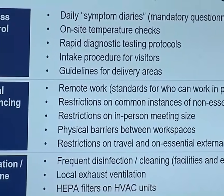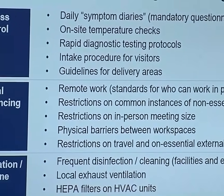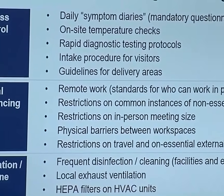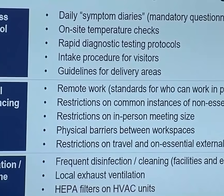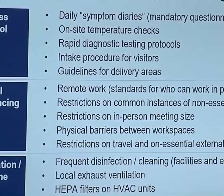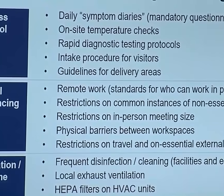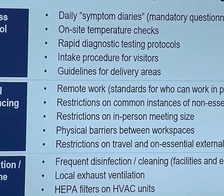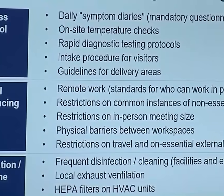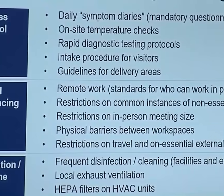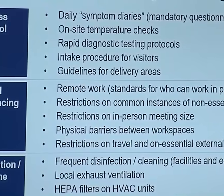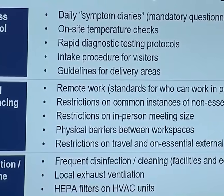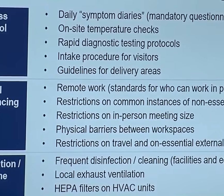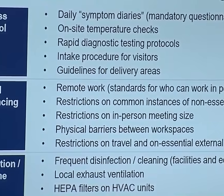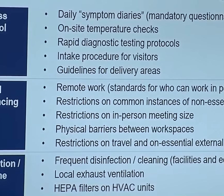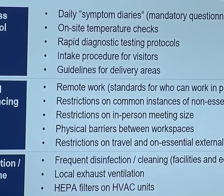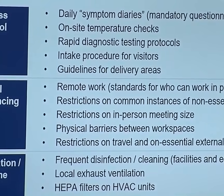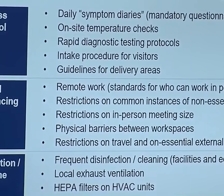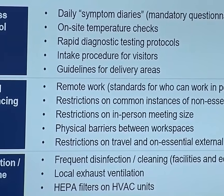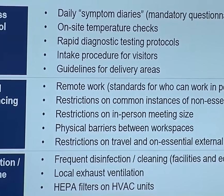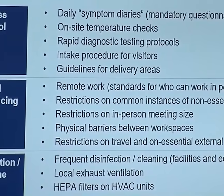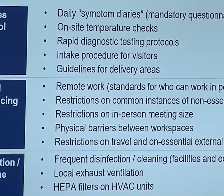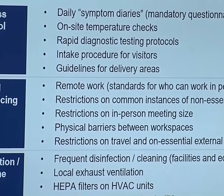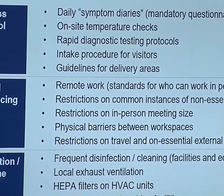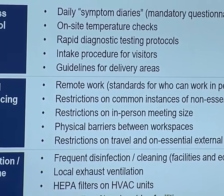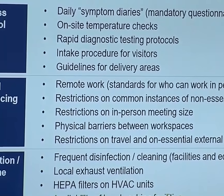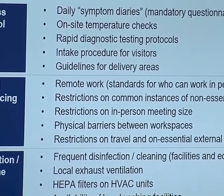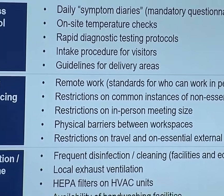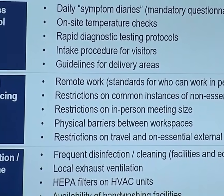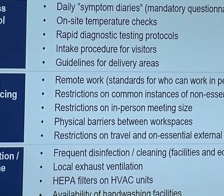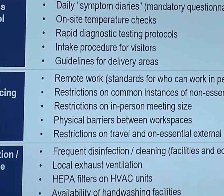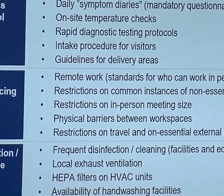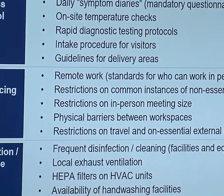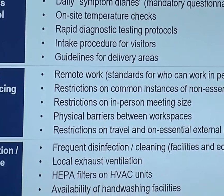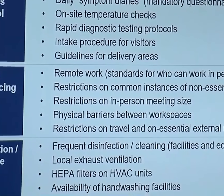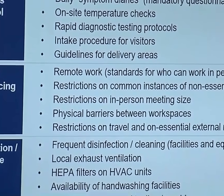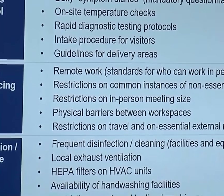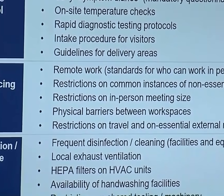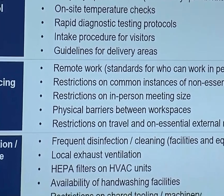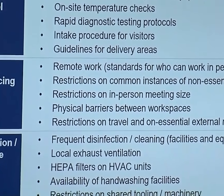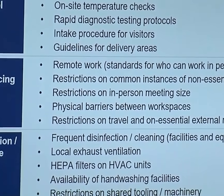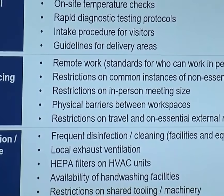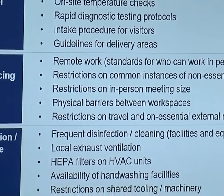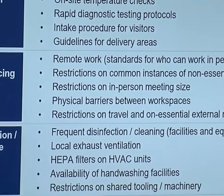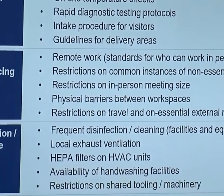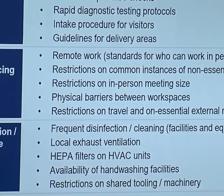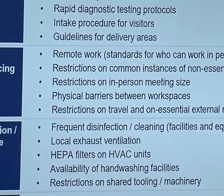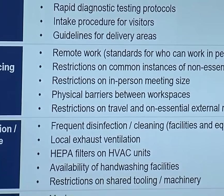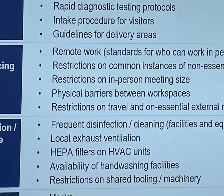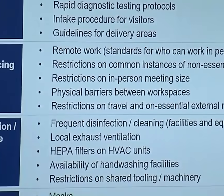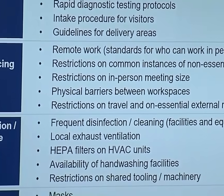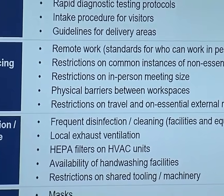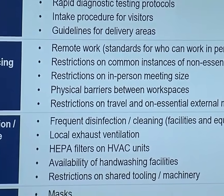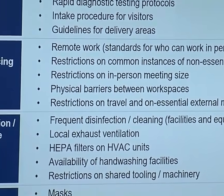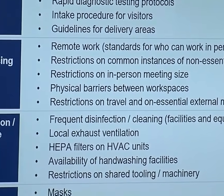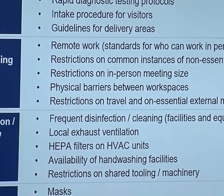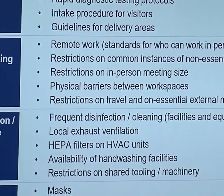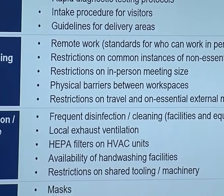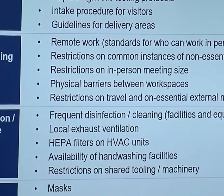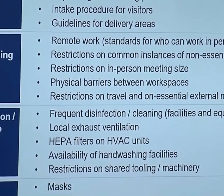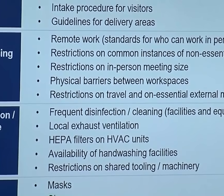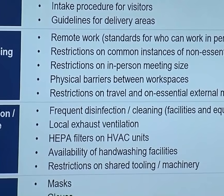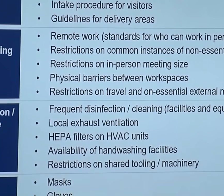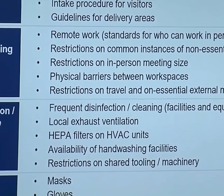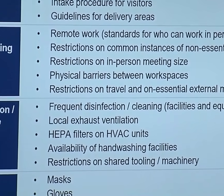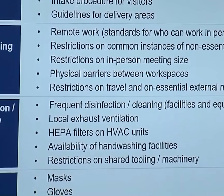and symptoms are of COVID-19, steps that workers must take to notify the business or operation of signs